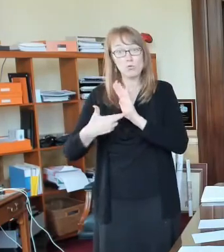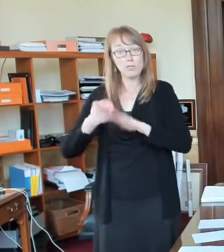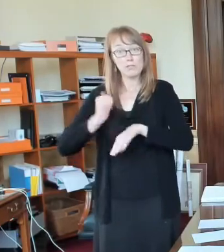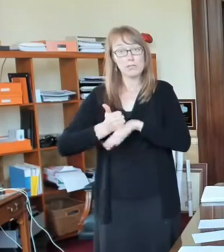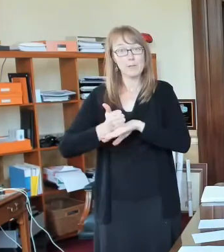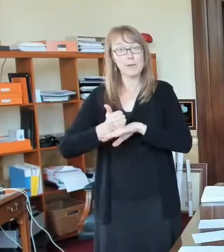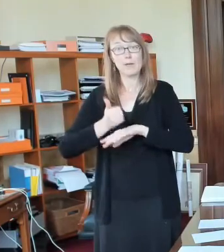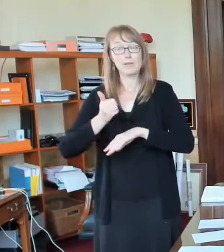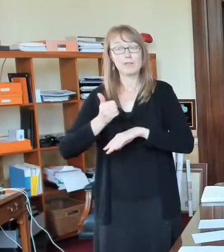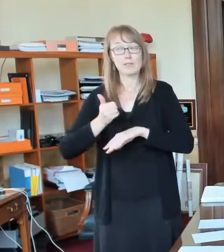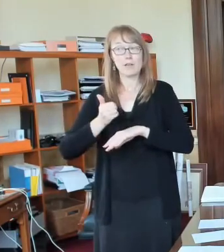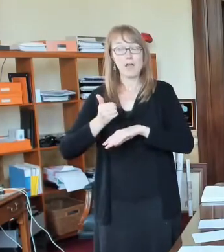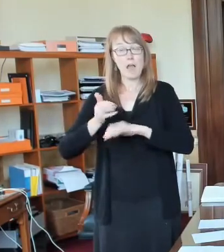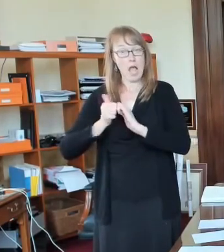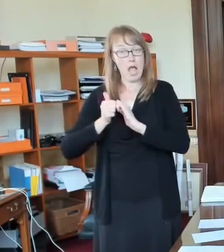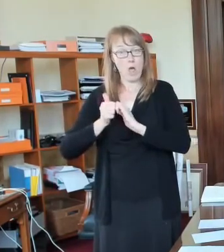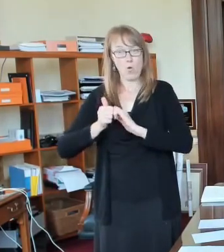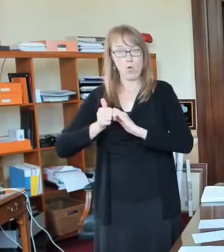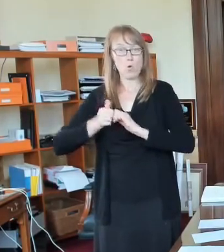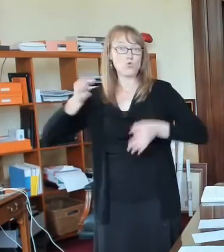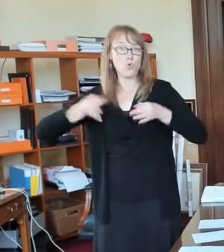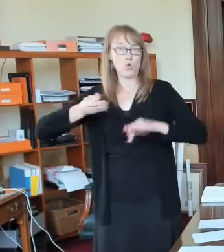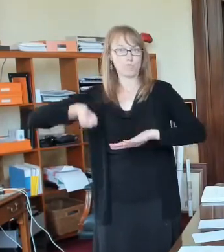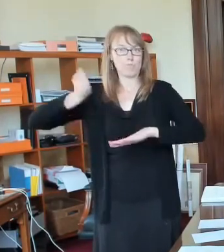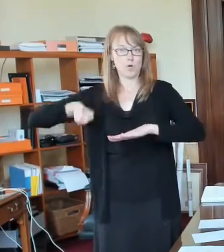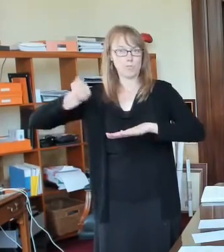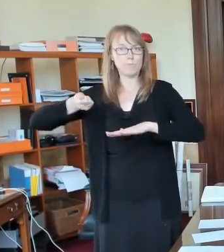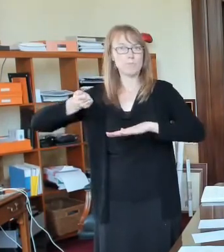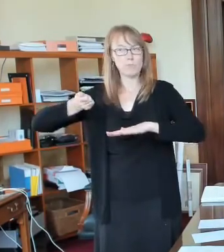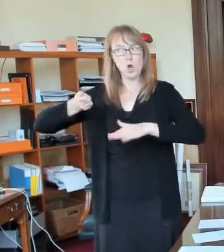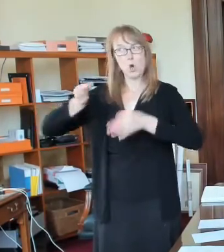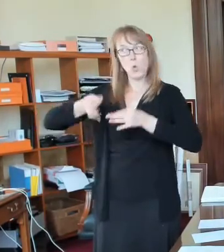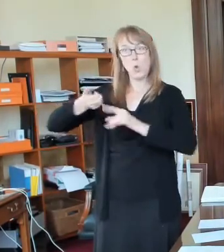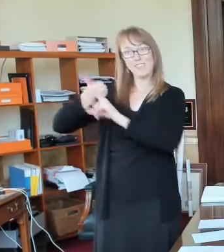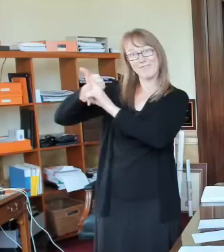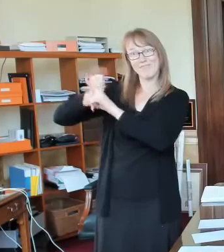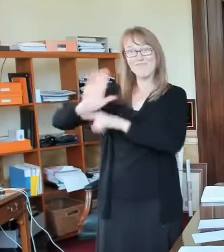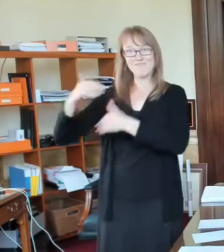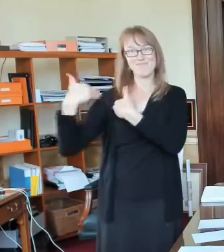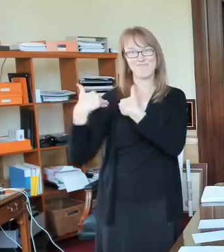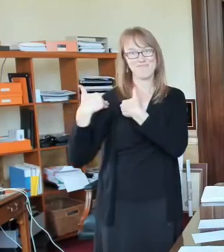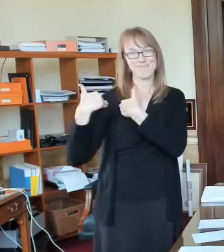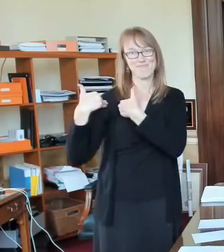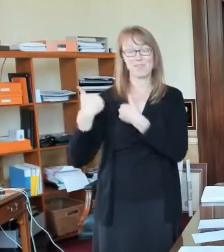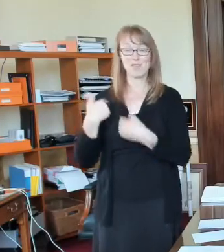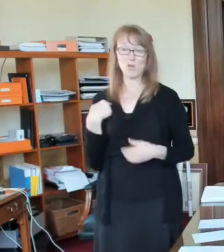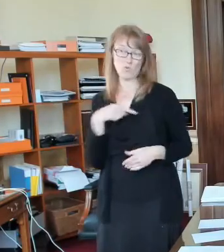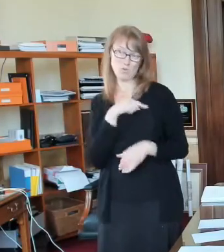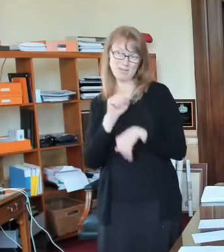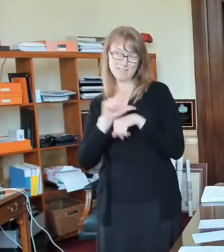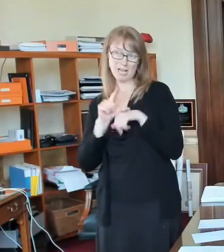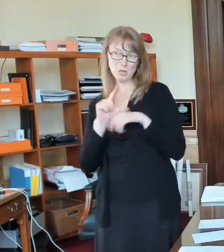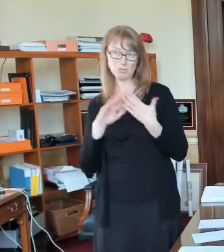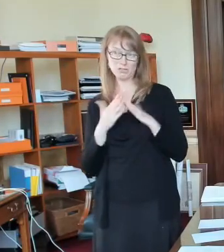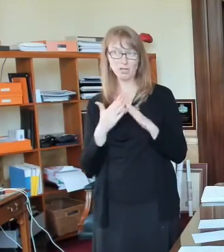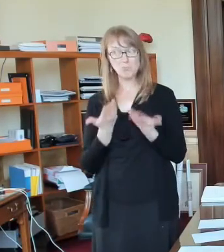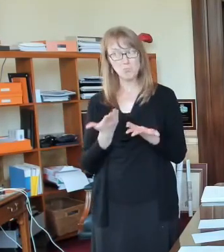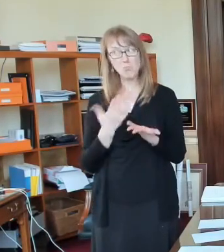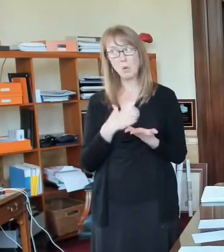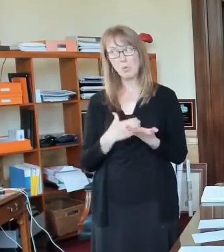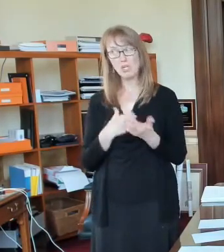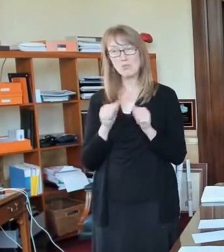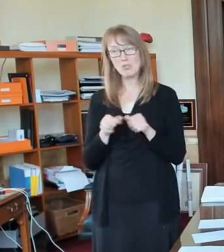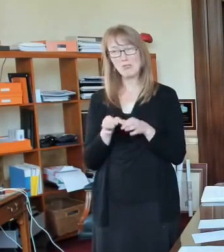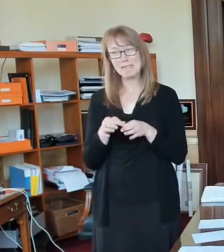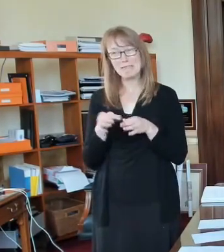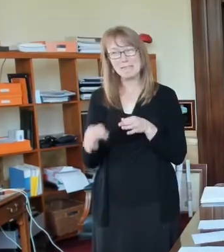We'd like for it to be extended longer, but we understand that